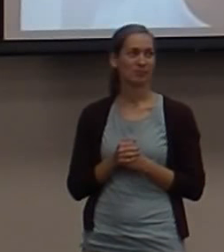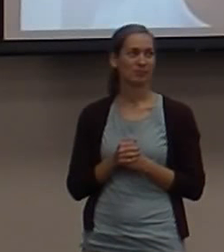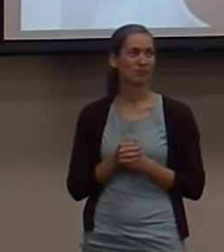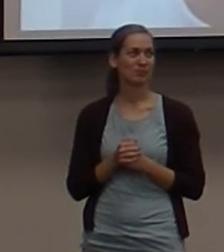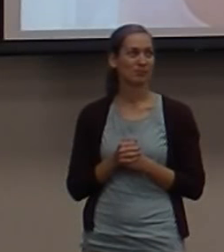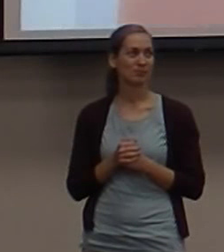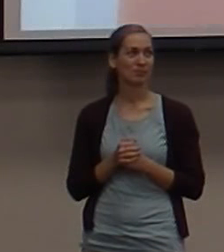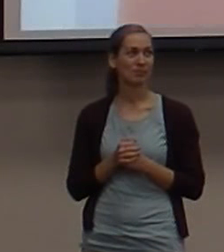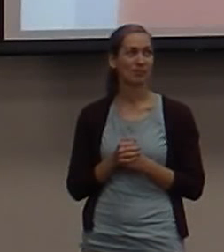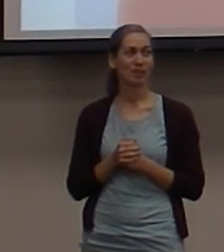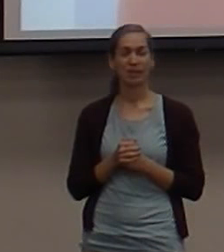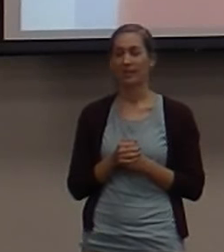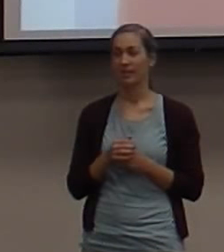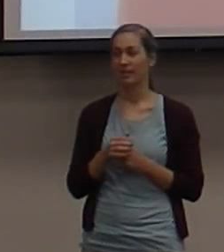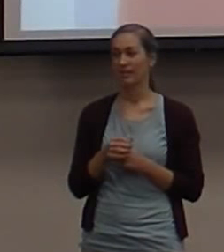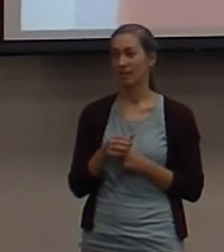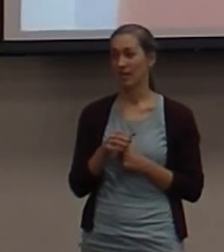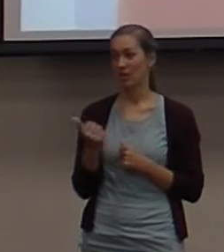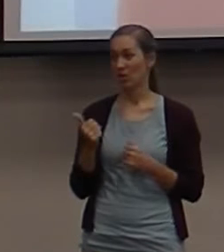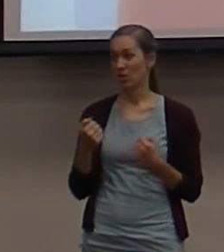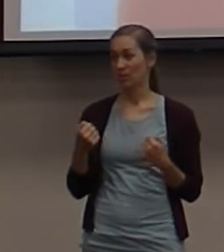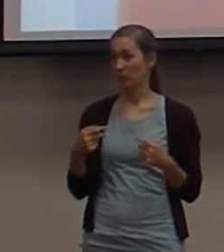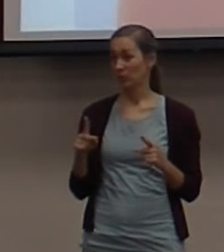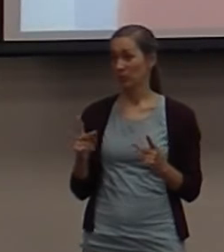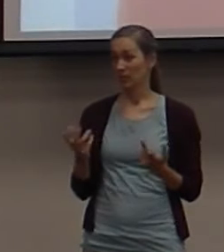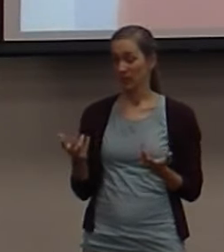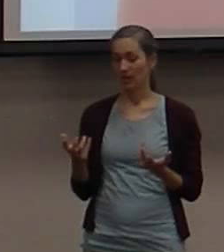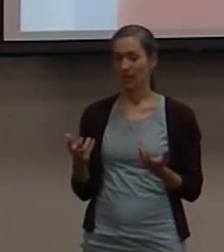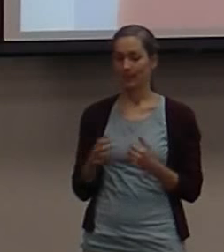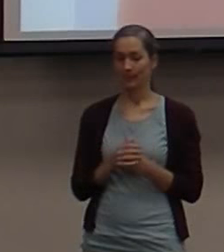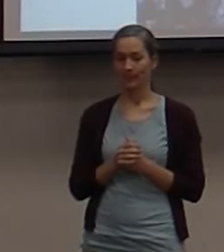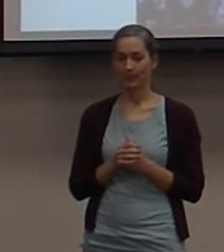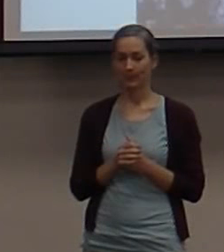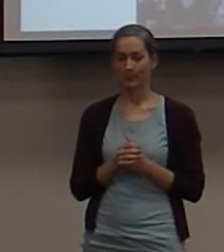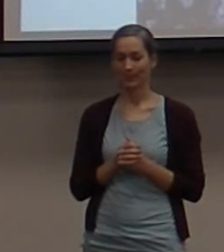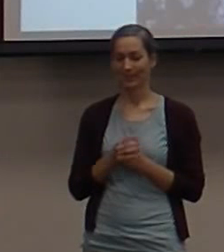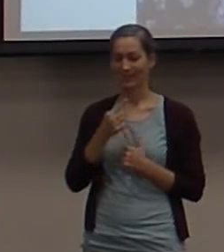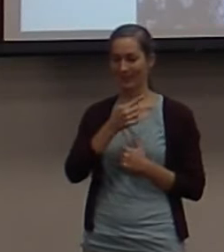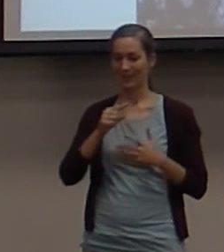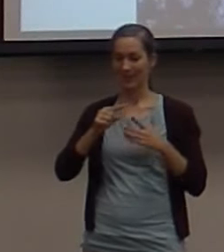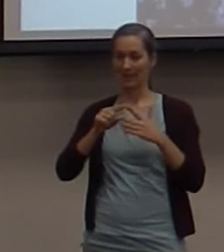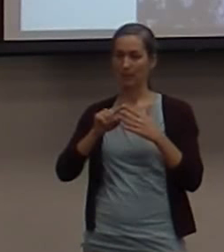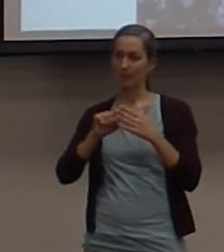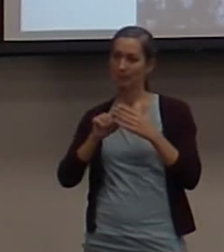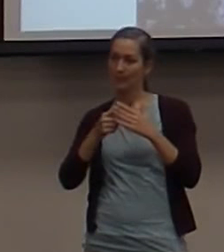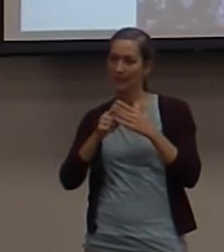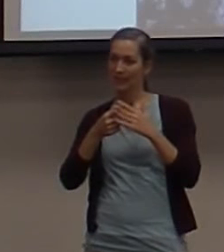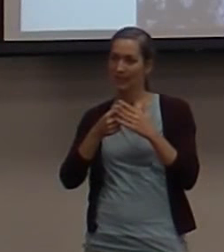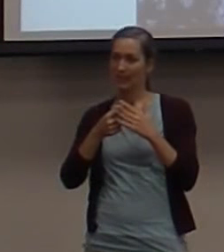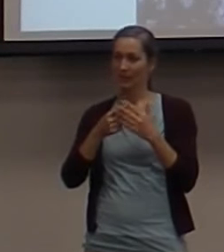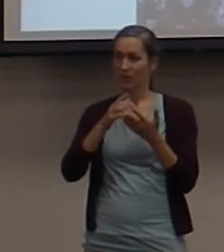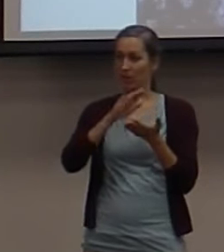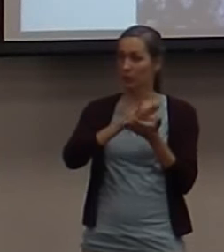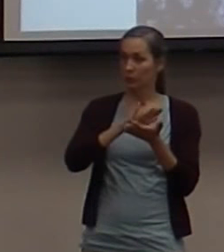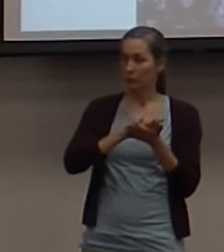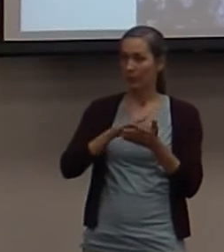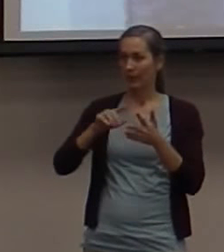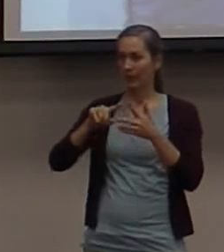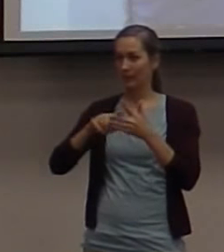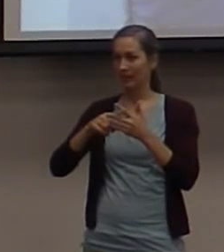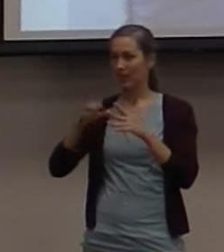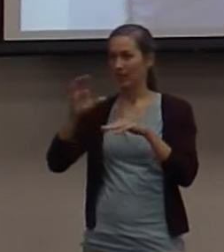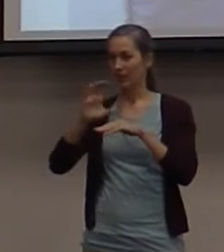The other privilege that we had had already been discussed. It was inaugural. It was the beginning of not only a school but a church that